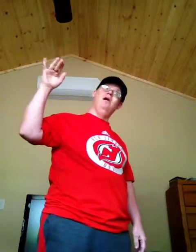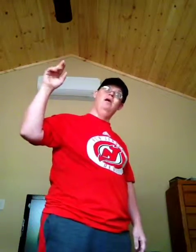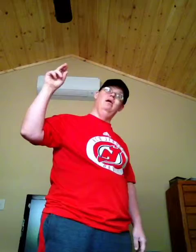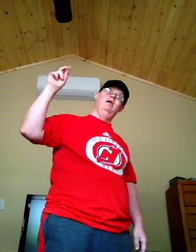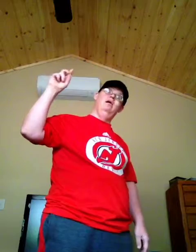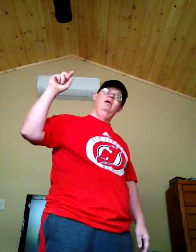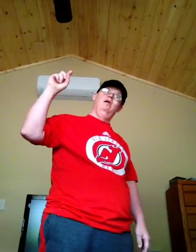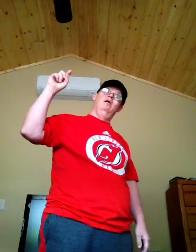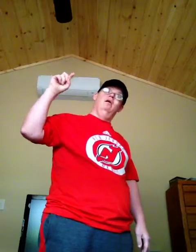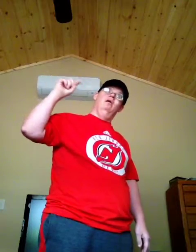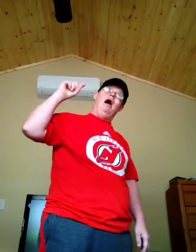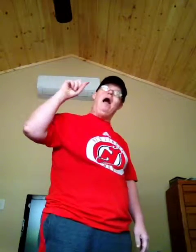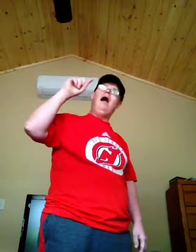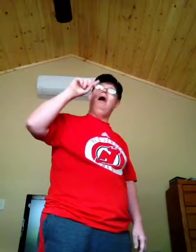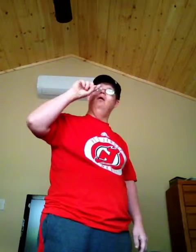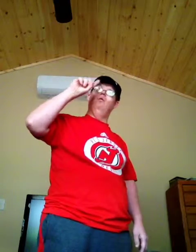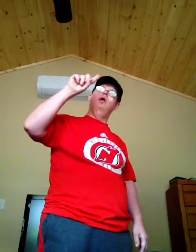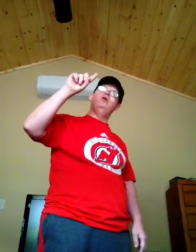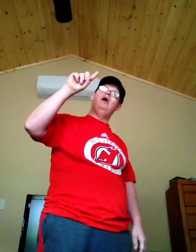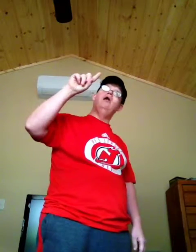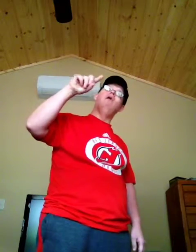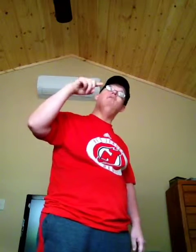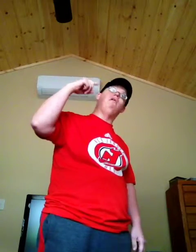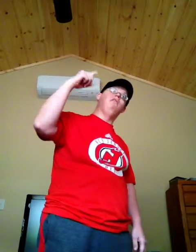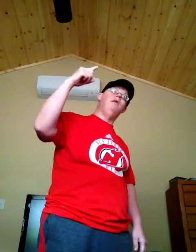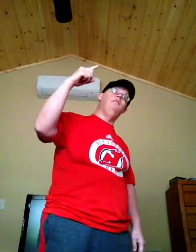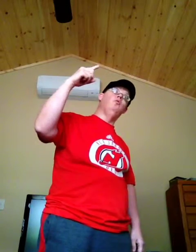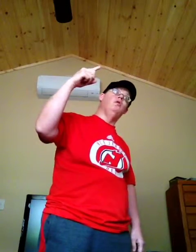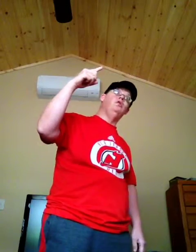of I had one shot of a Sambuca shot.